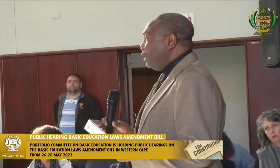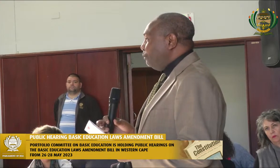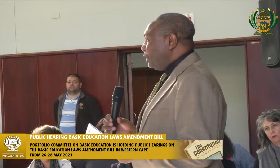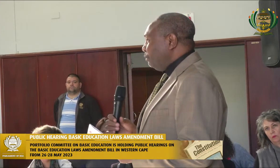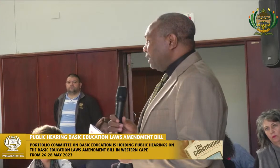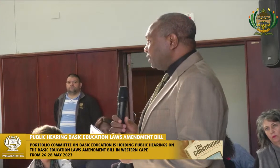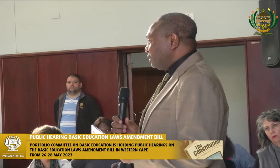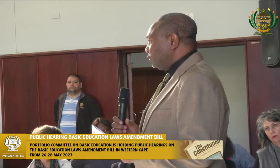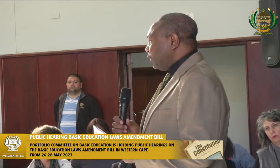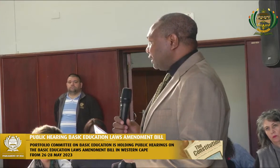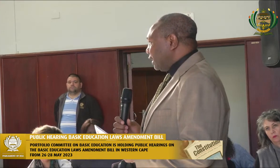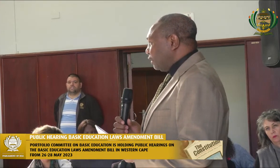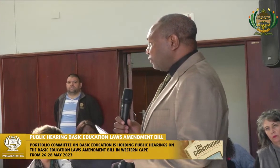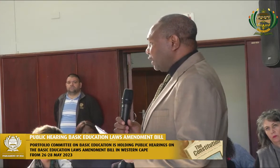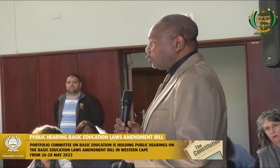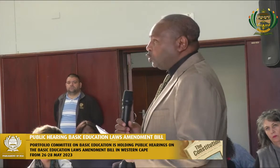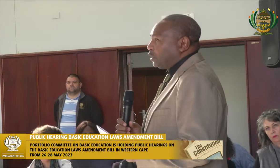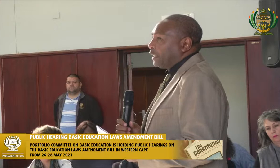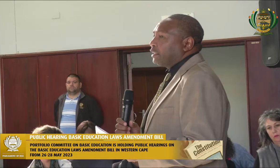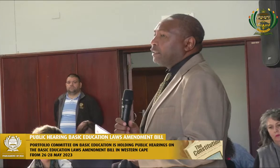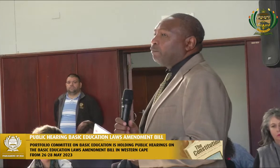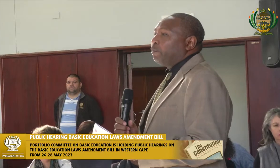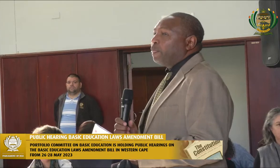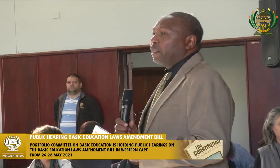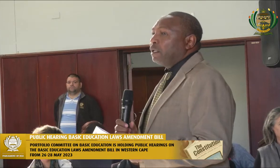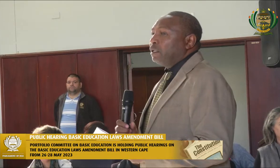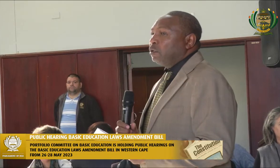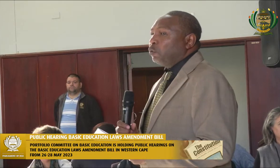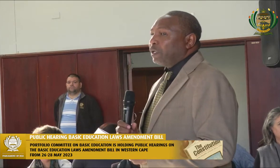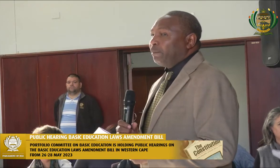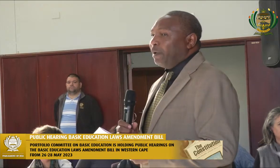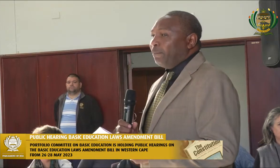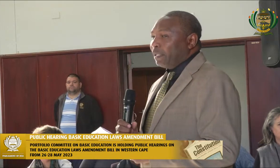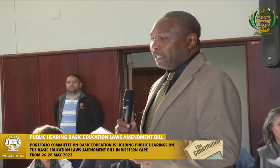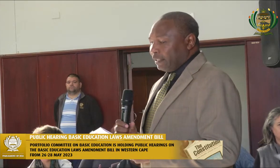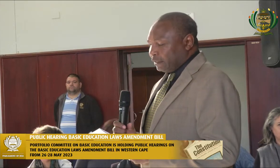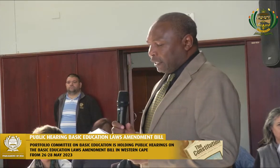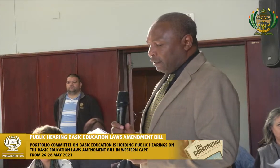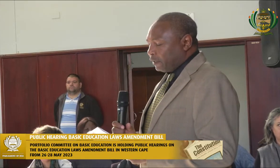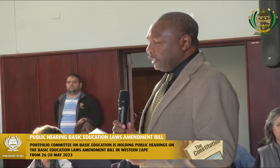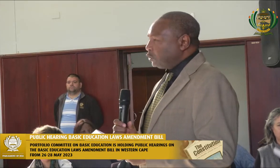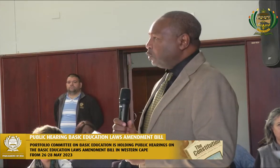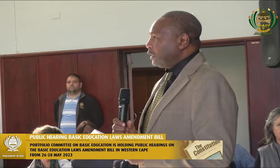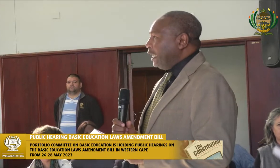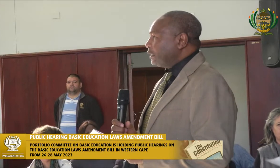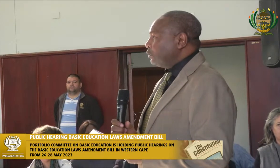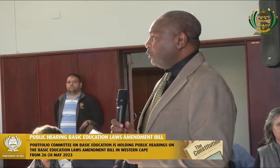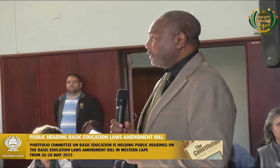make amendments to the South African Schools Act. You will remember that the South